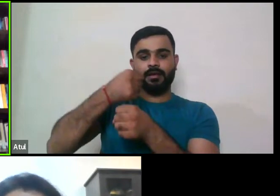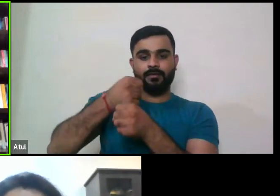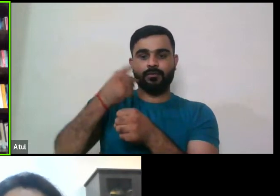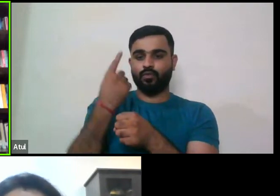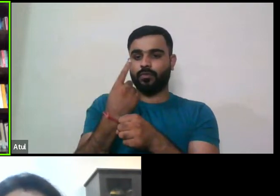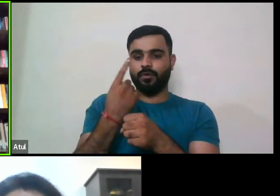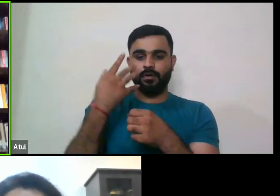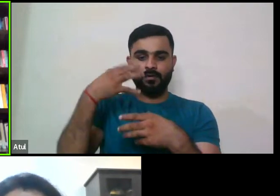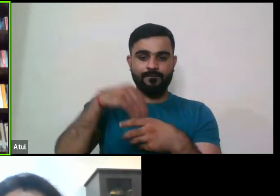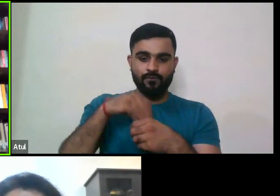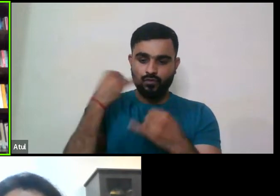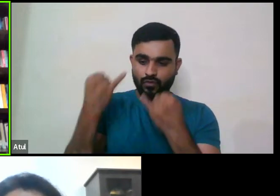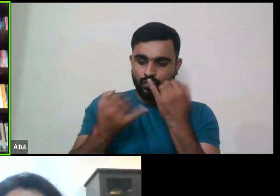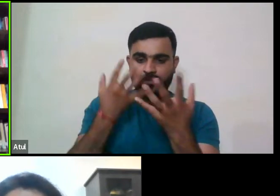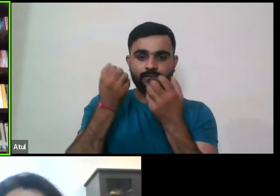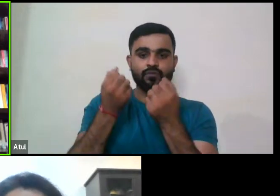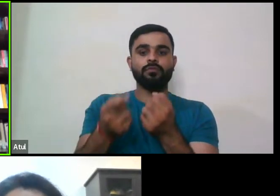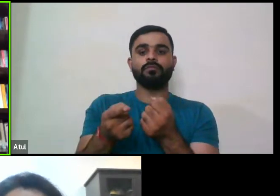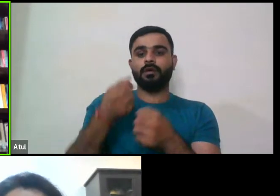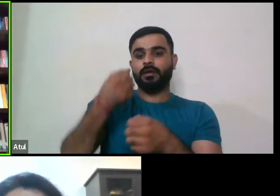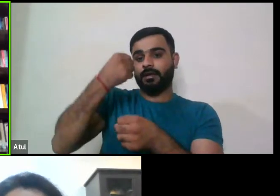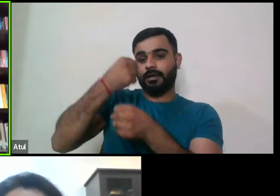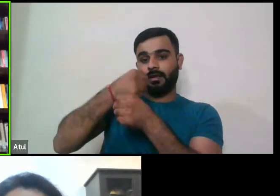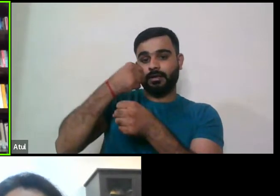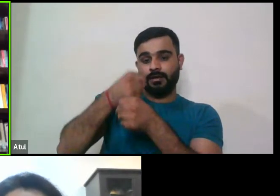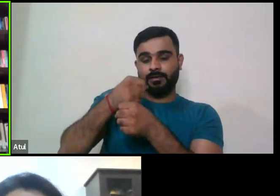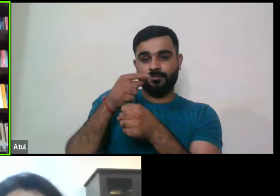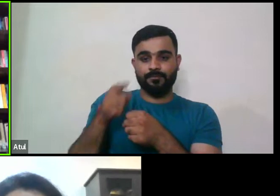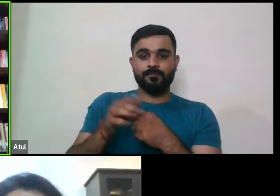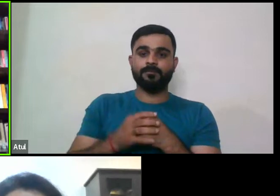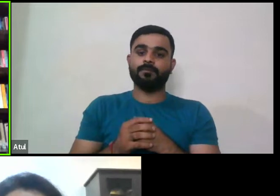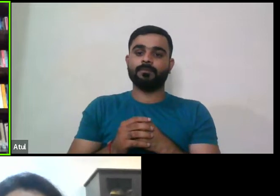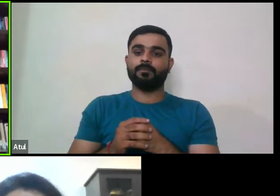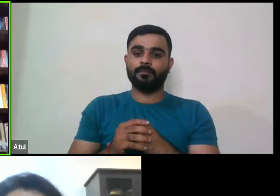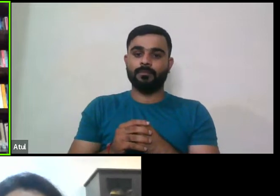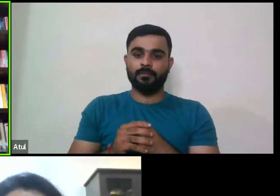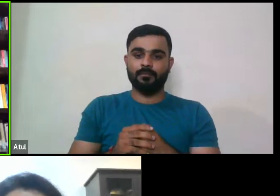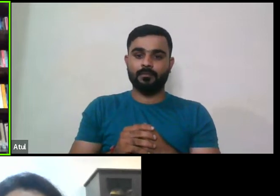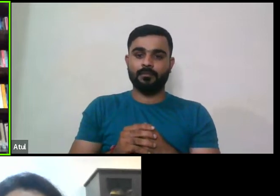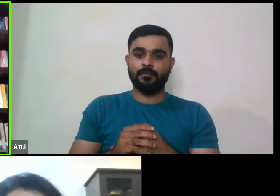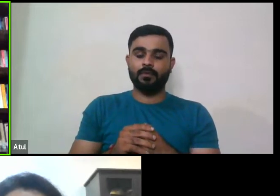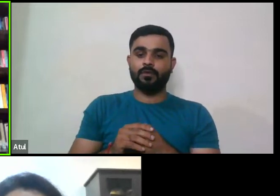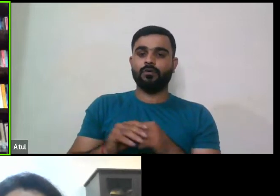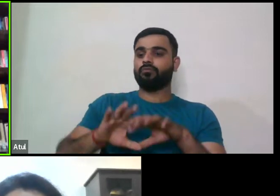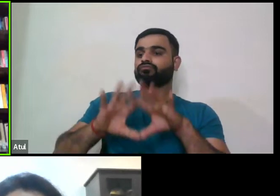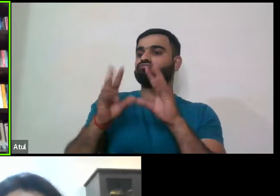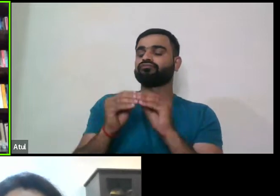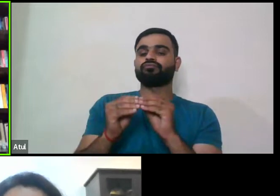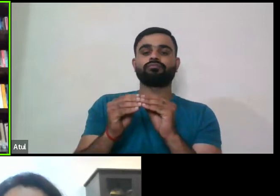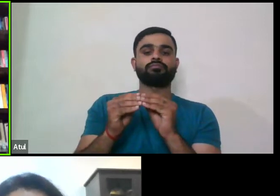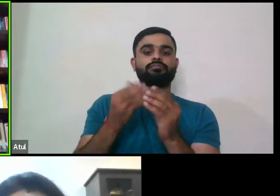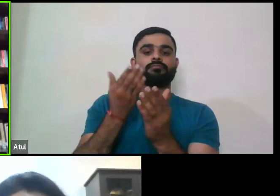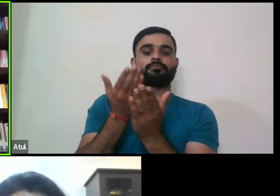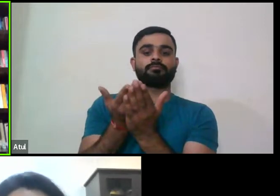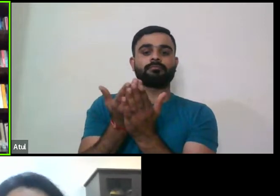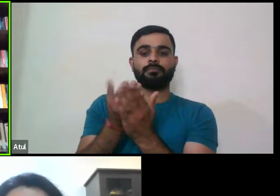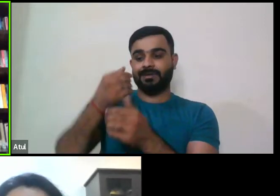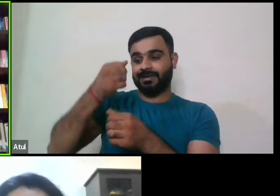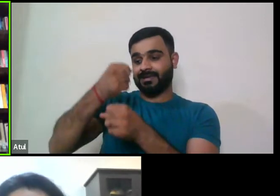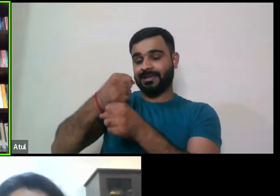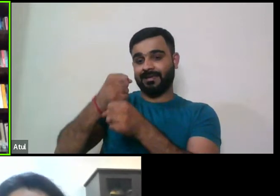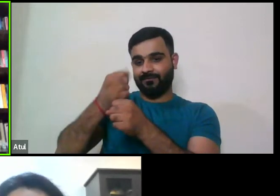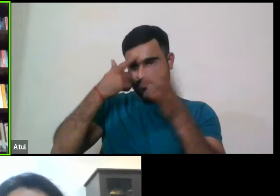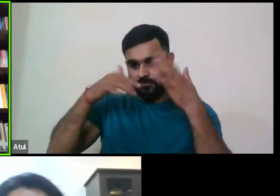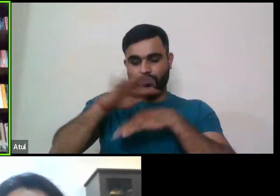thing that we found is that the government has over appeals, right? The government's